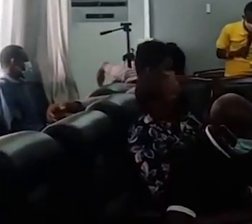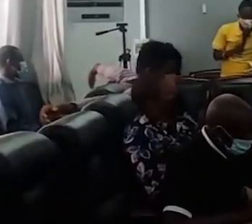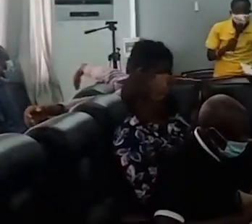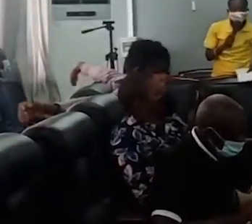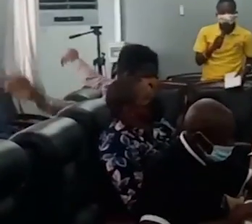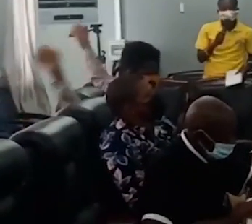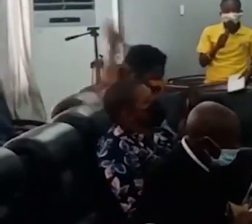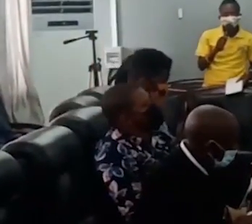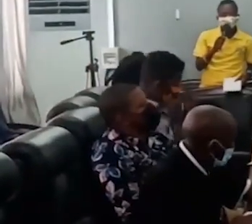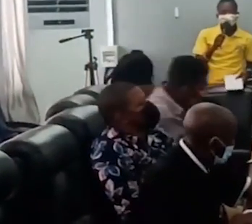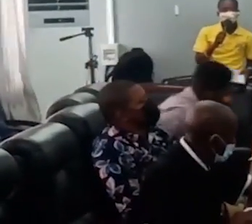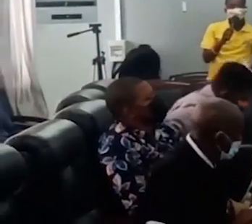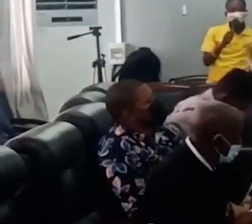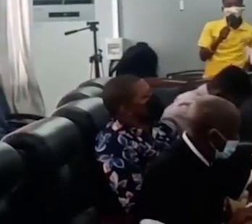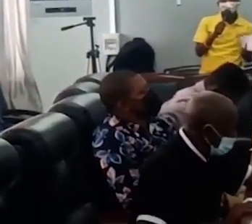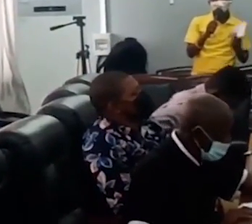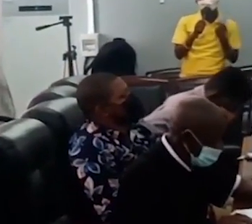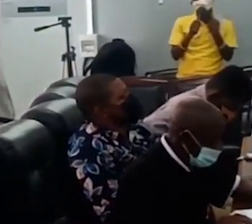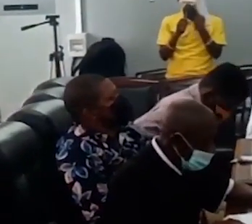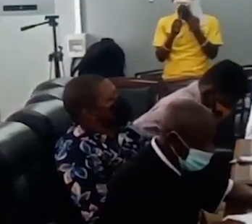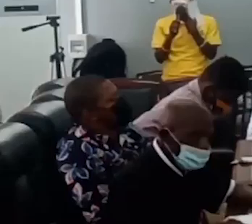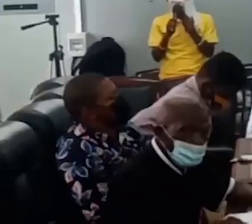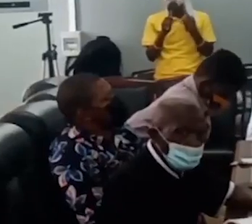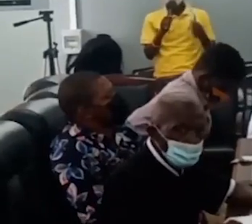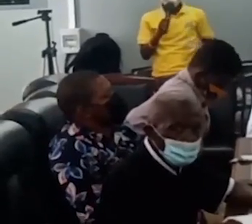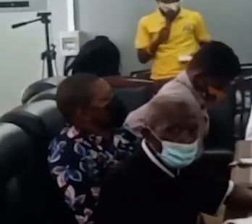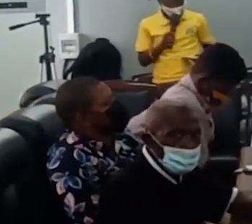Good afternoon. Hello. Mr. Jamiru, good afternoon.